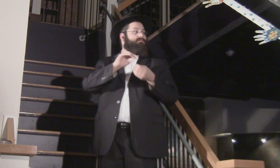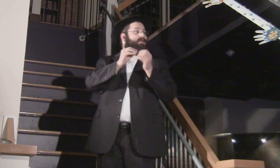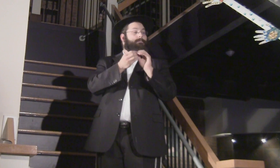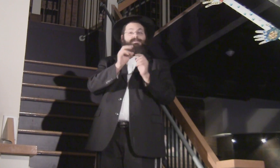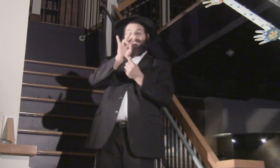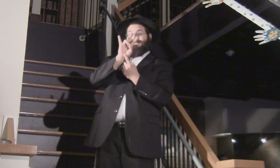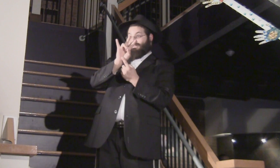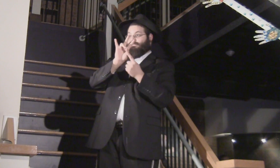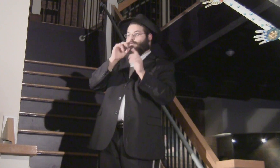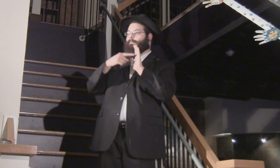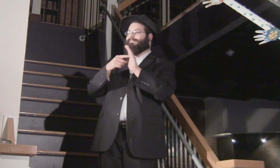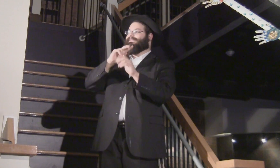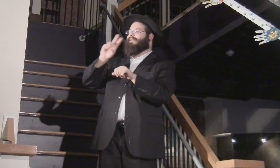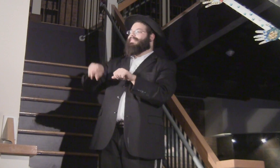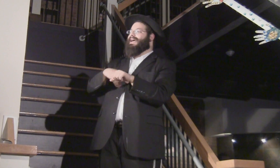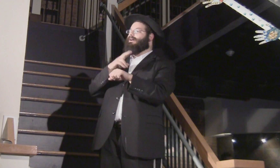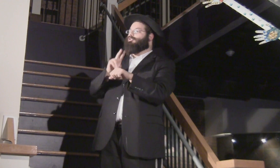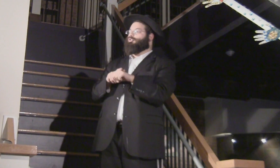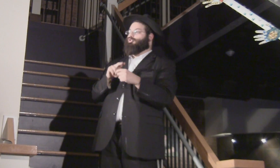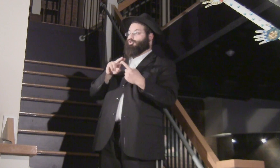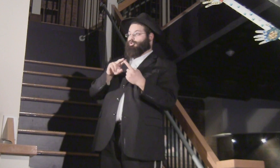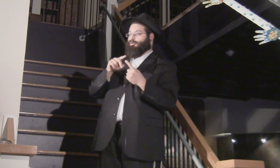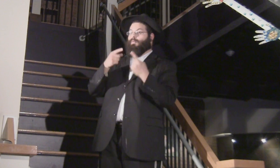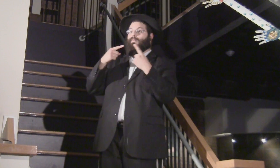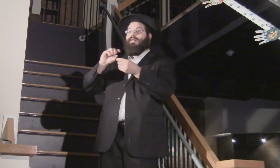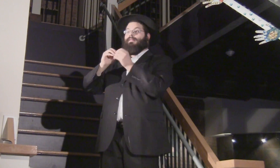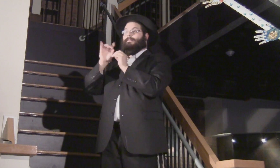why? The number 7 is